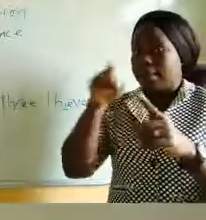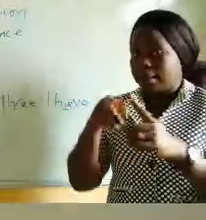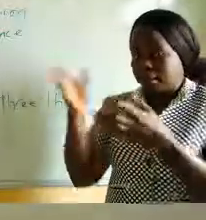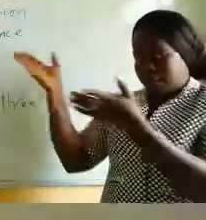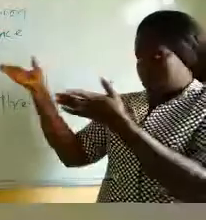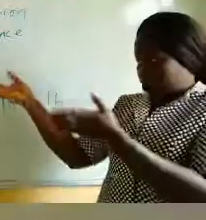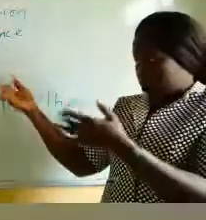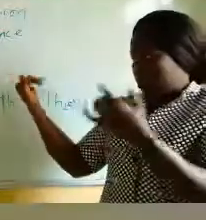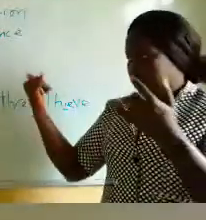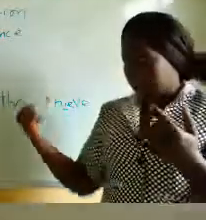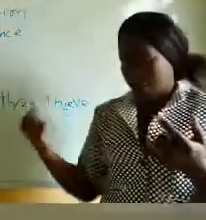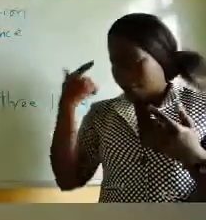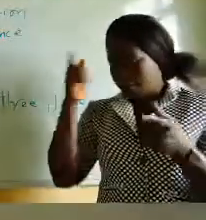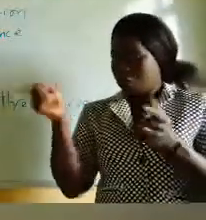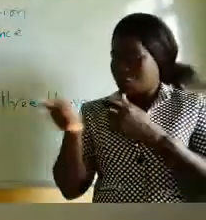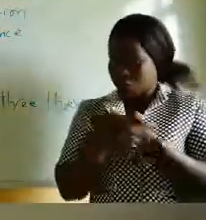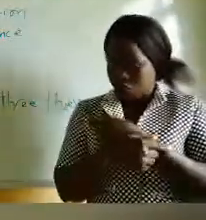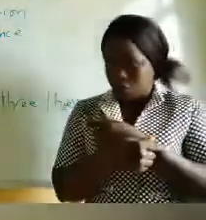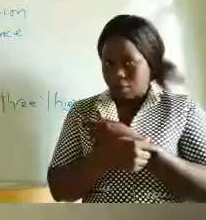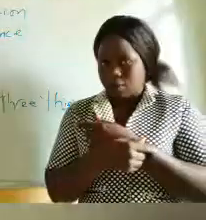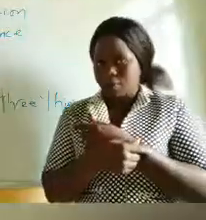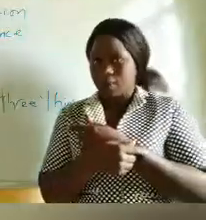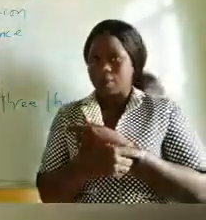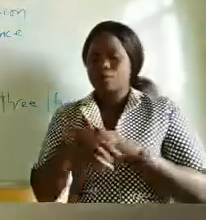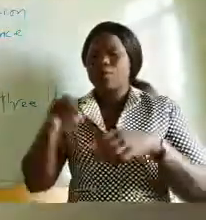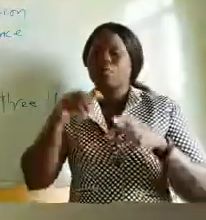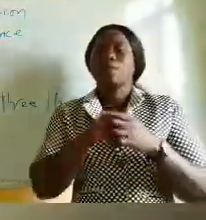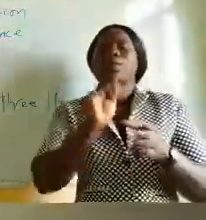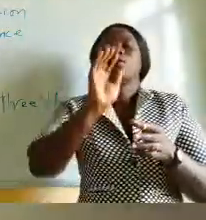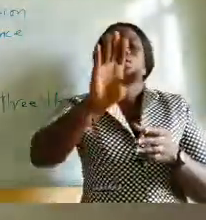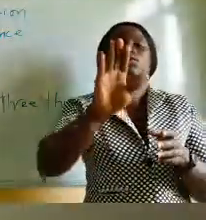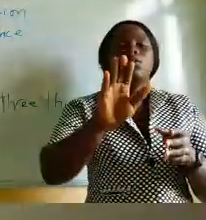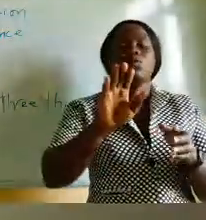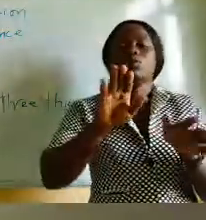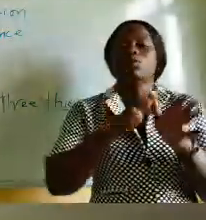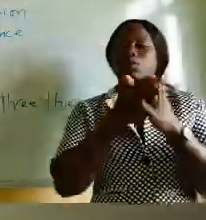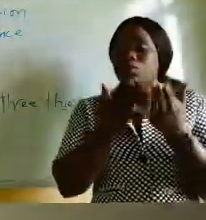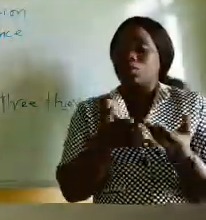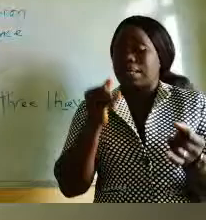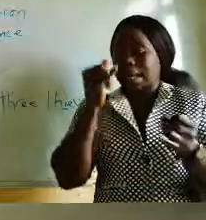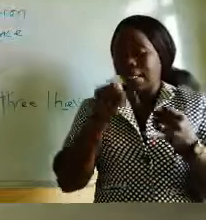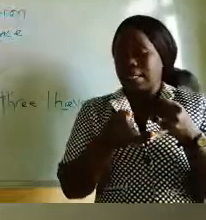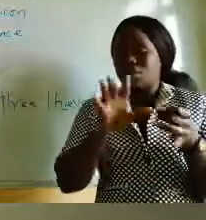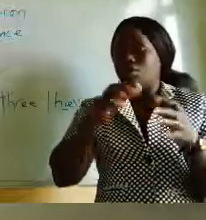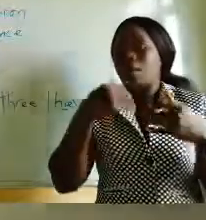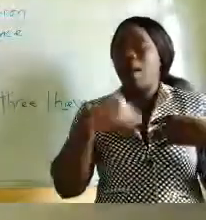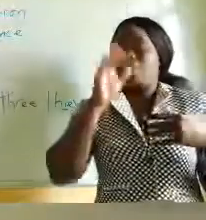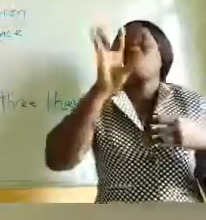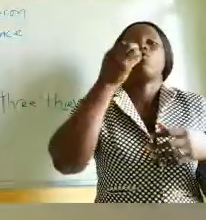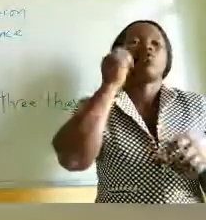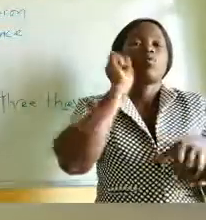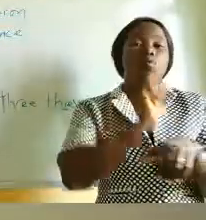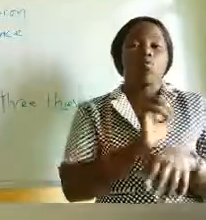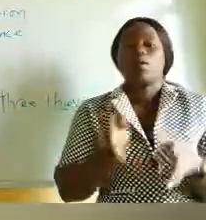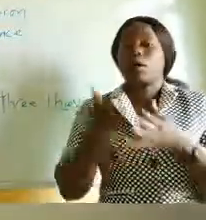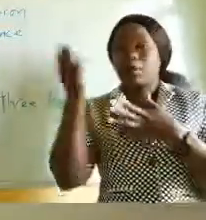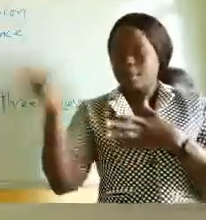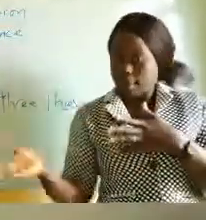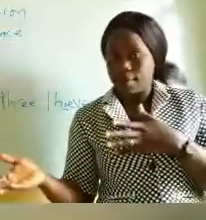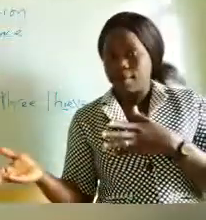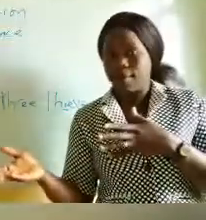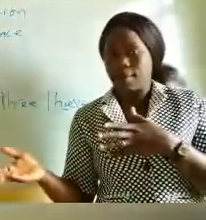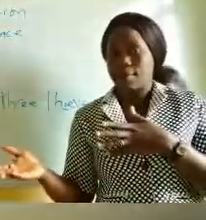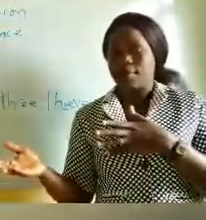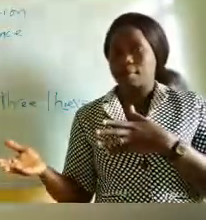of speech for today. In your notes, at the end of your notes, you have your assignments